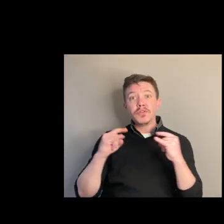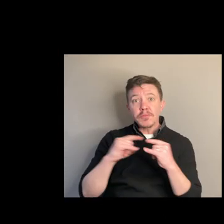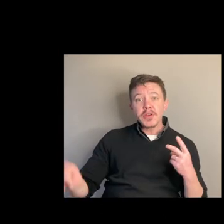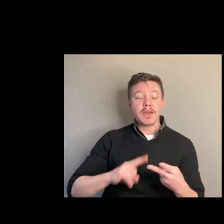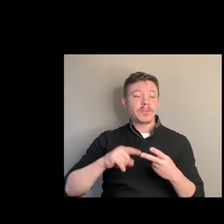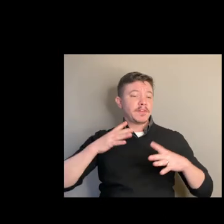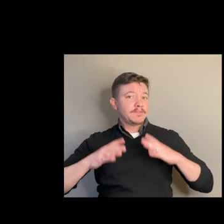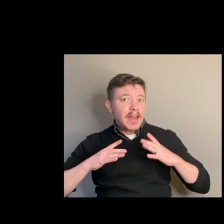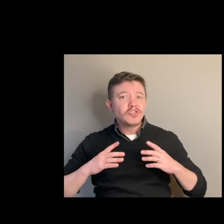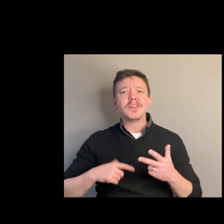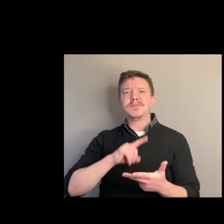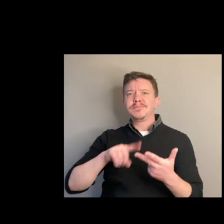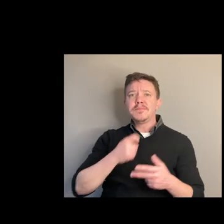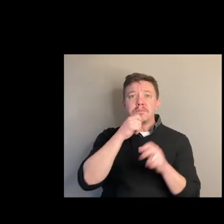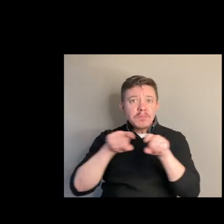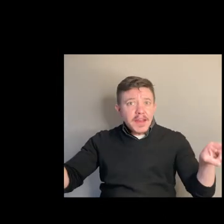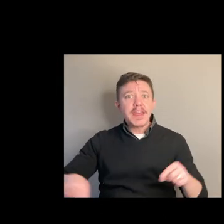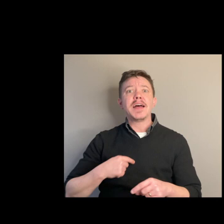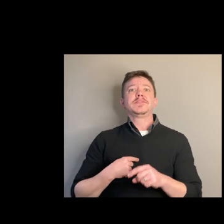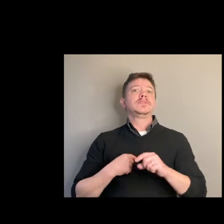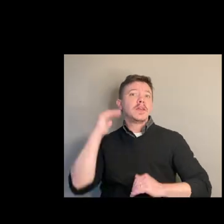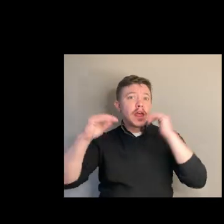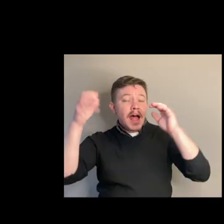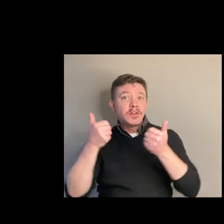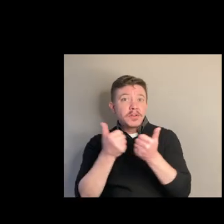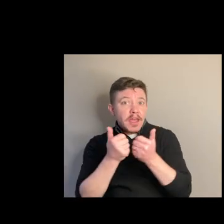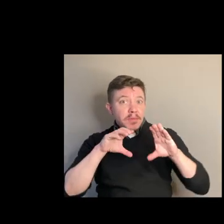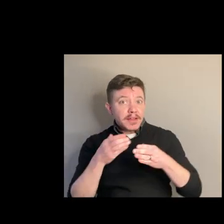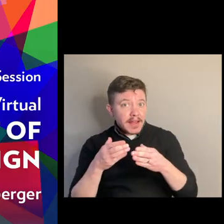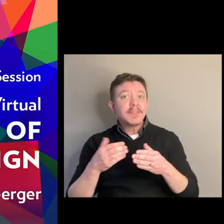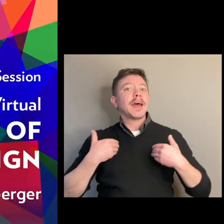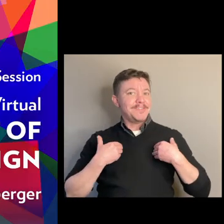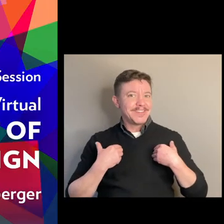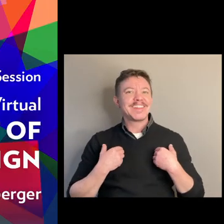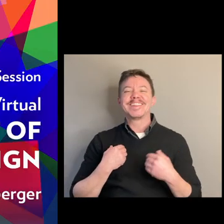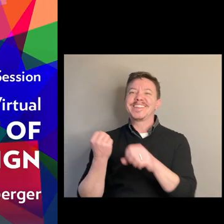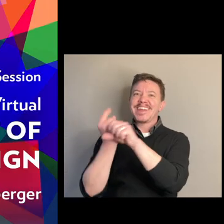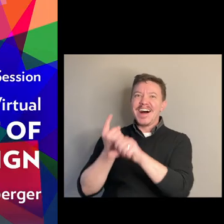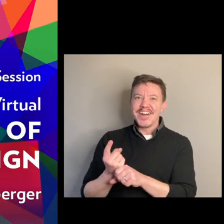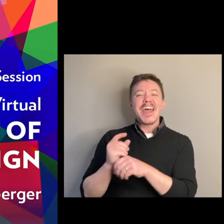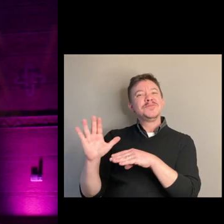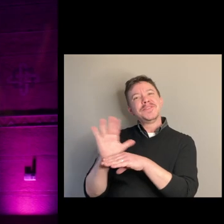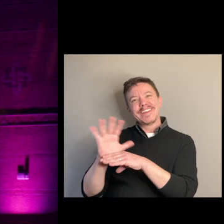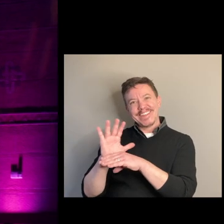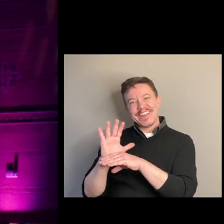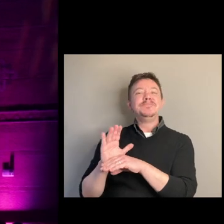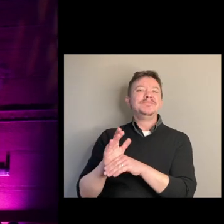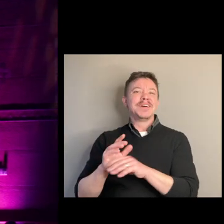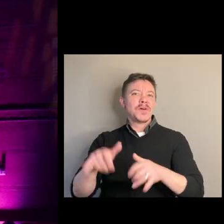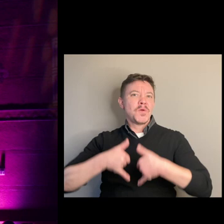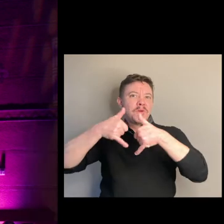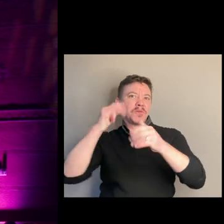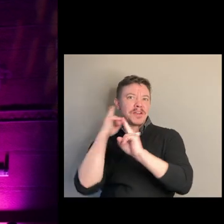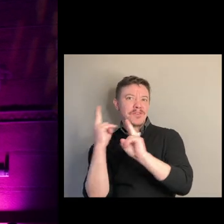camps in fashion, podcasting, gaming, and adult DJ classes, too, in our collaboratory. It means our annual